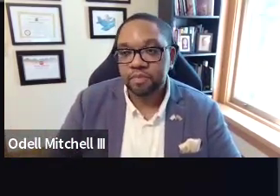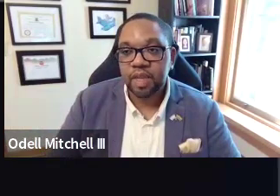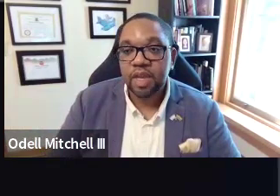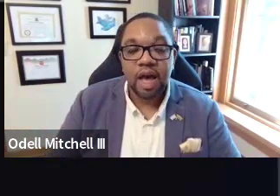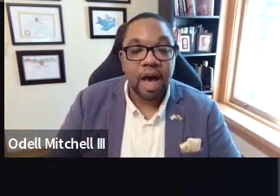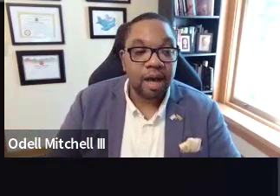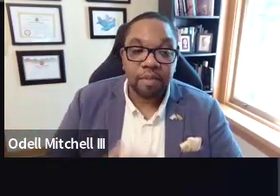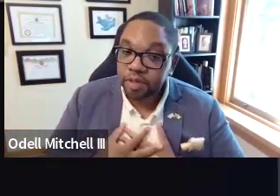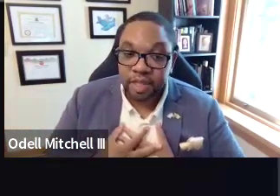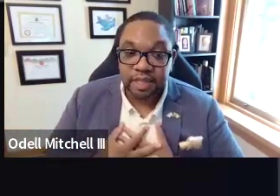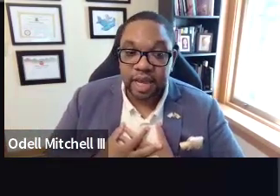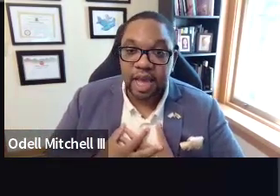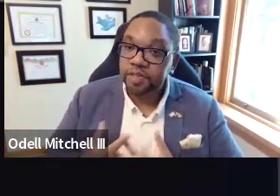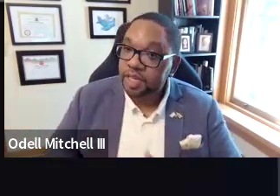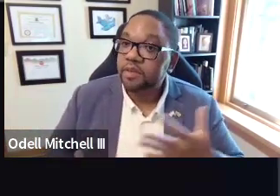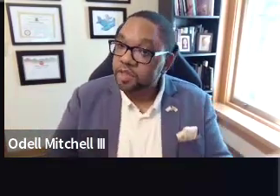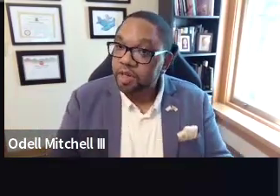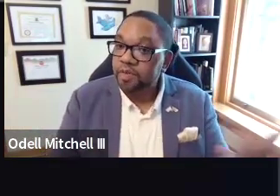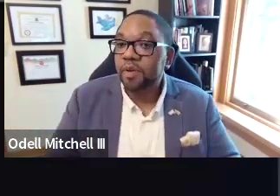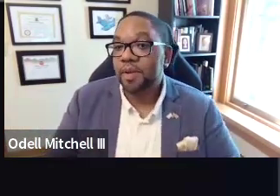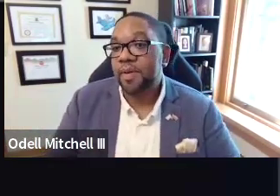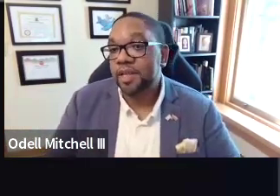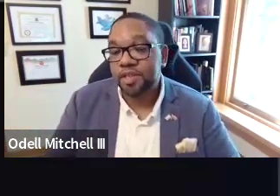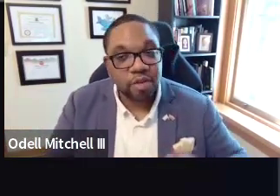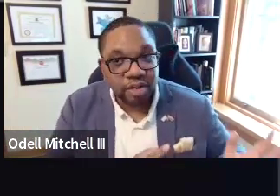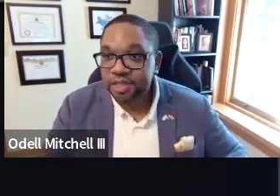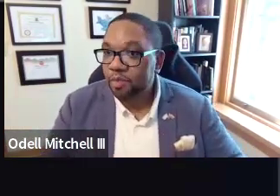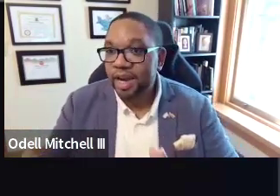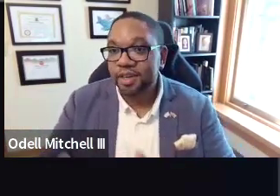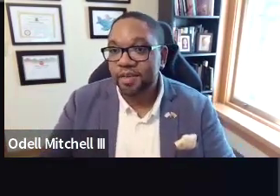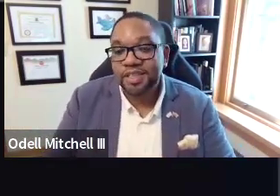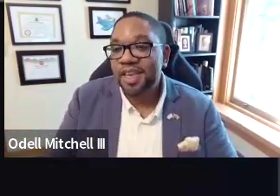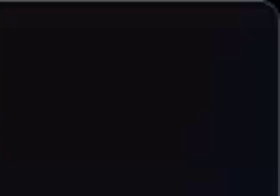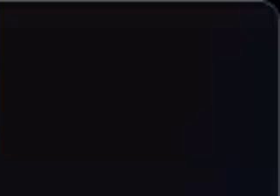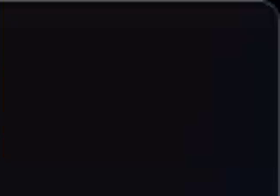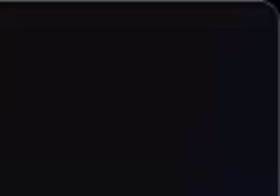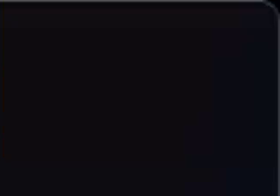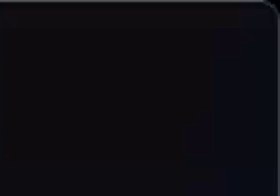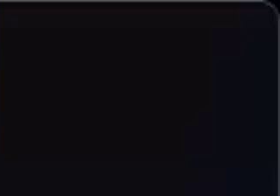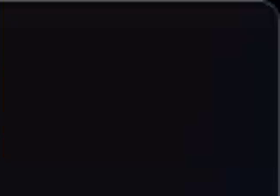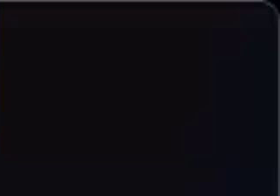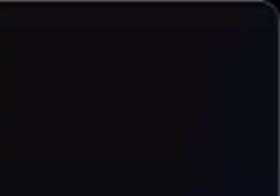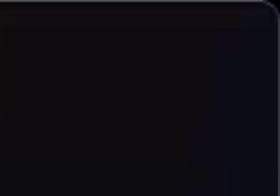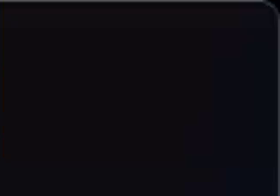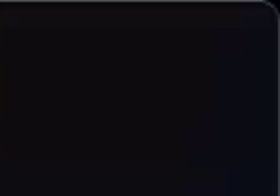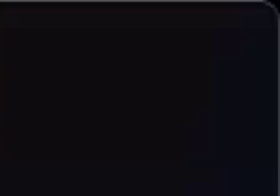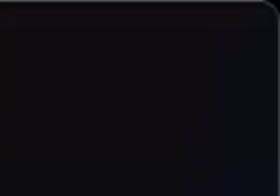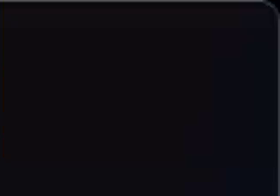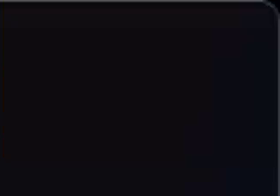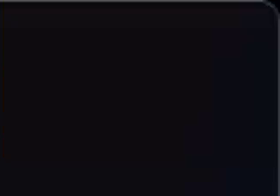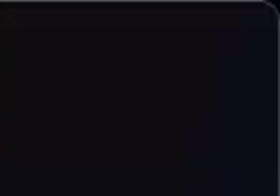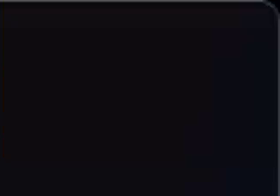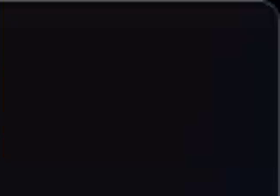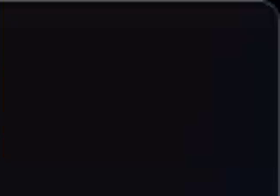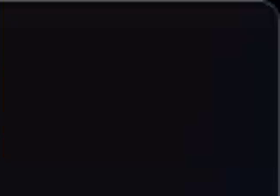there. Those are the things that I have. Jess, I wasn't sure if you want me to pass it to you or just write to Chris. That was great, Odell. Thank you so much. And yeah,